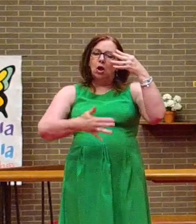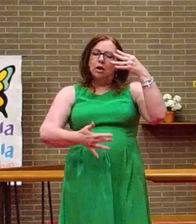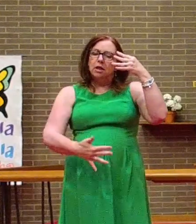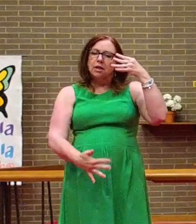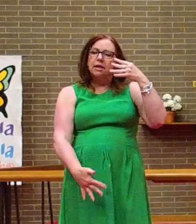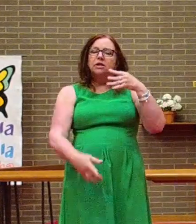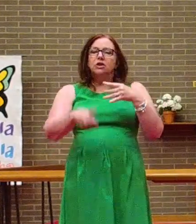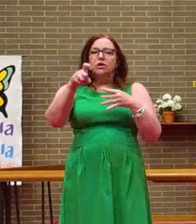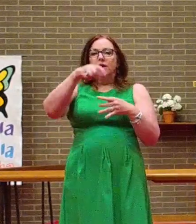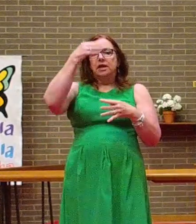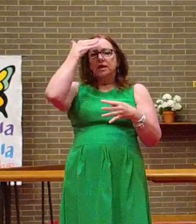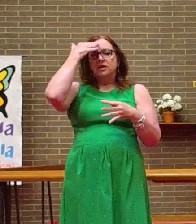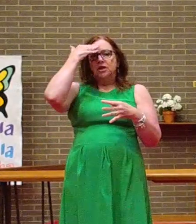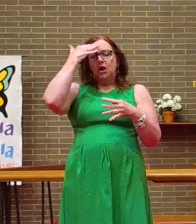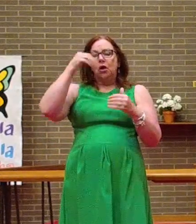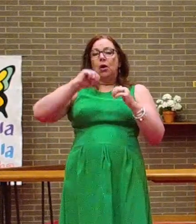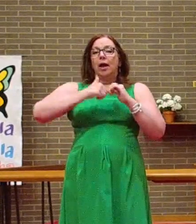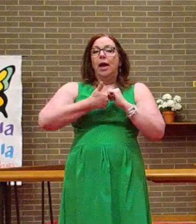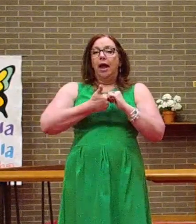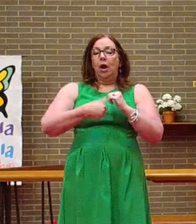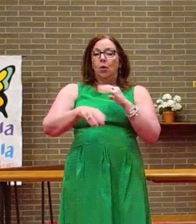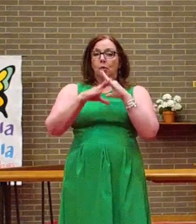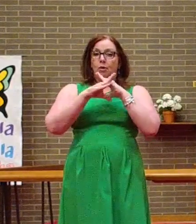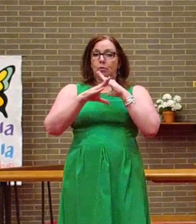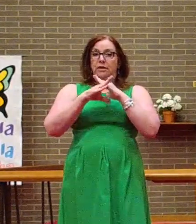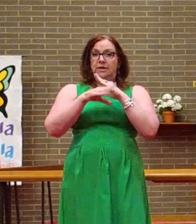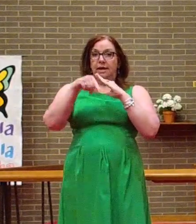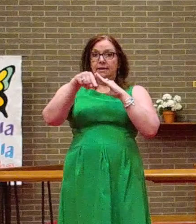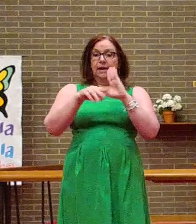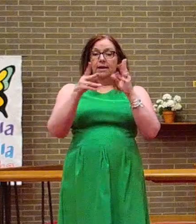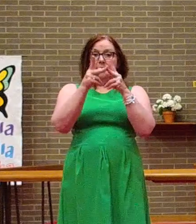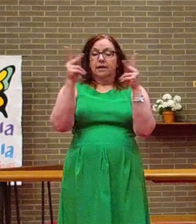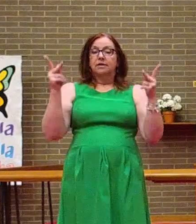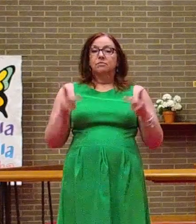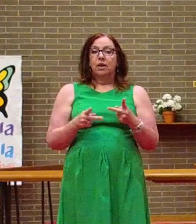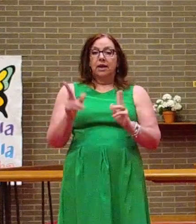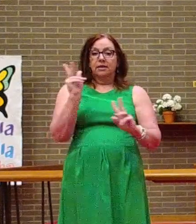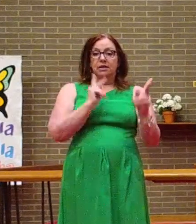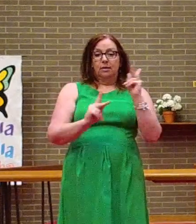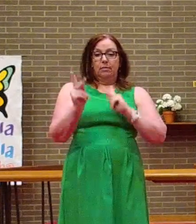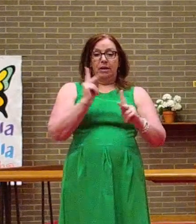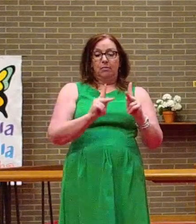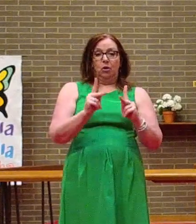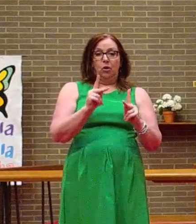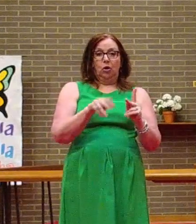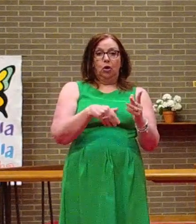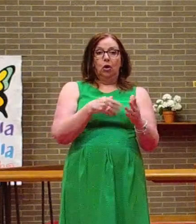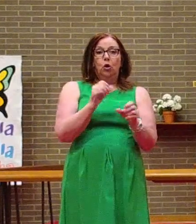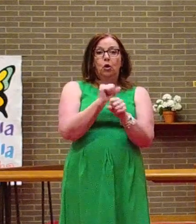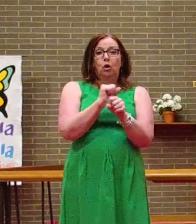need to know how we are protecting this place. And the people who are coming in are taking